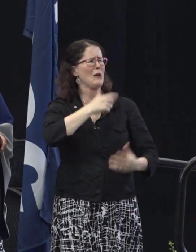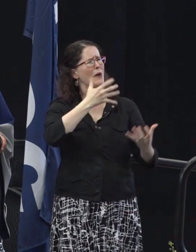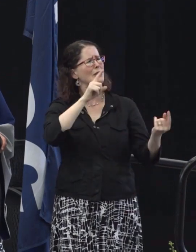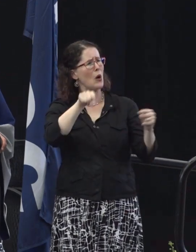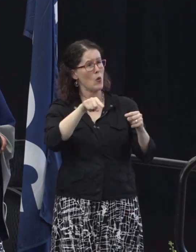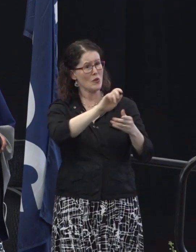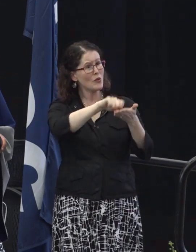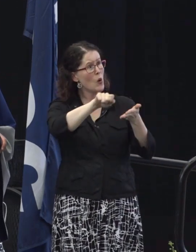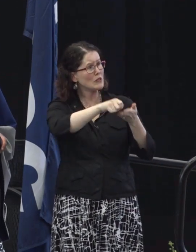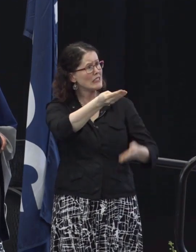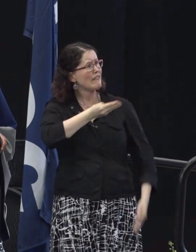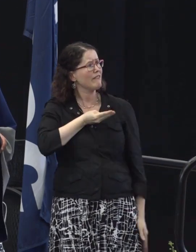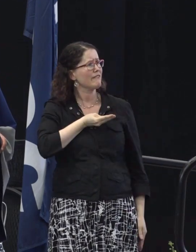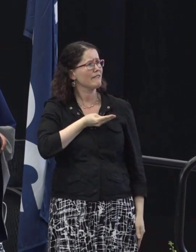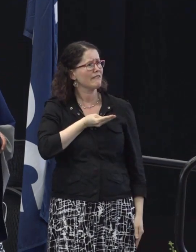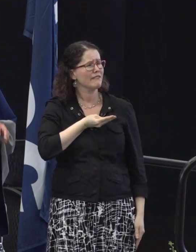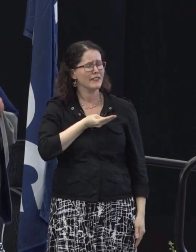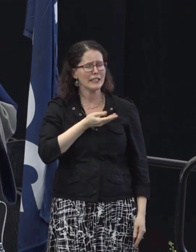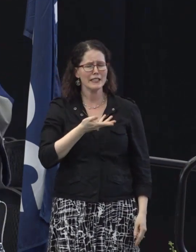the class notes?"